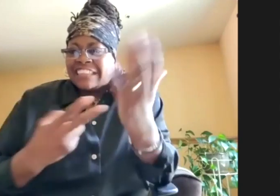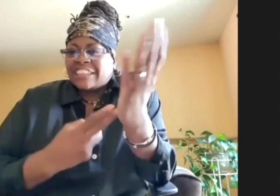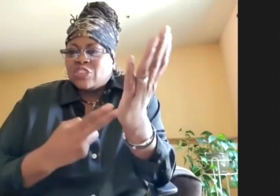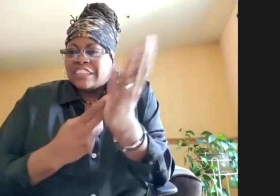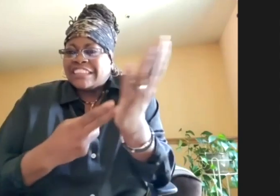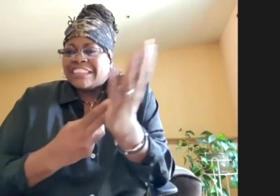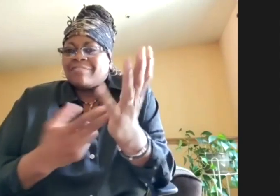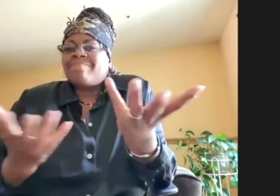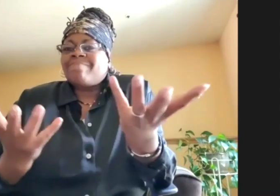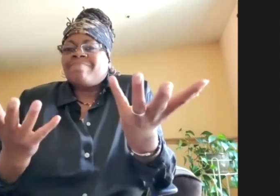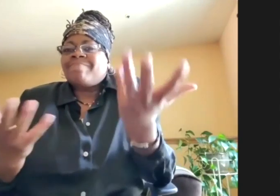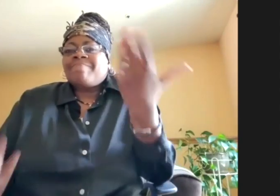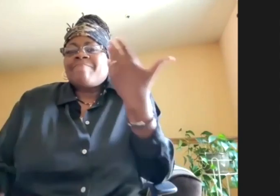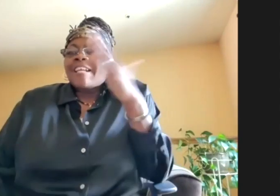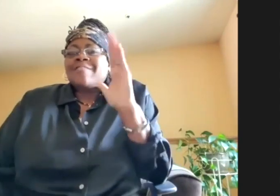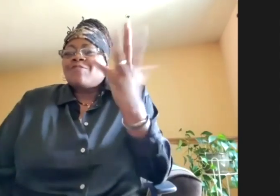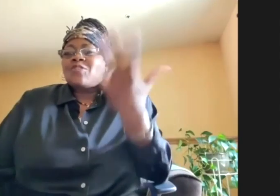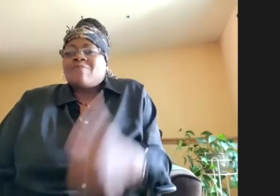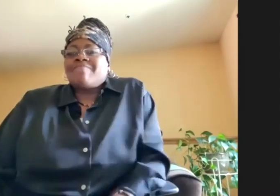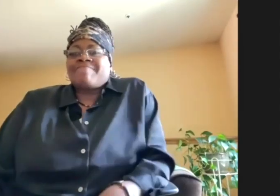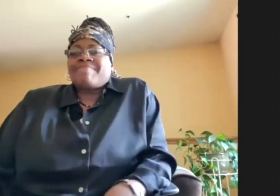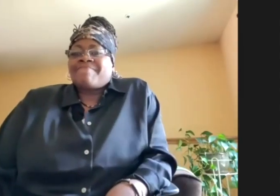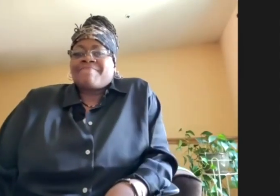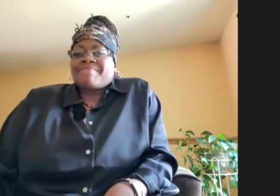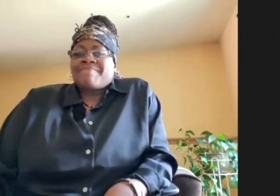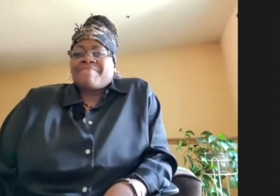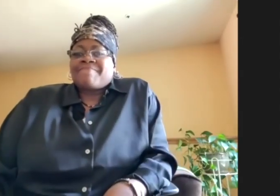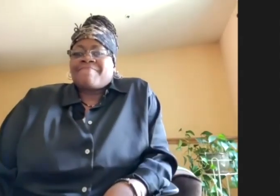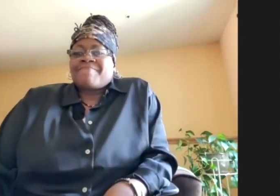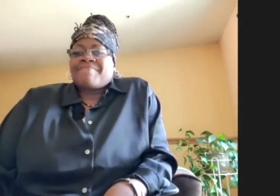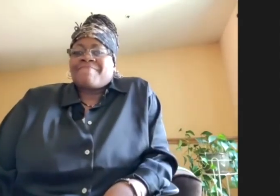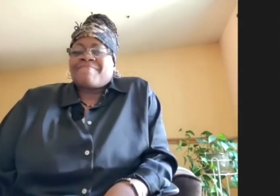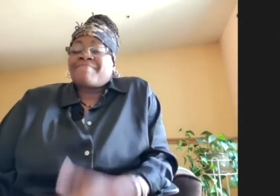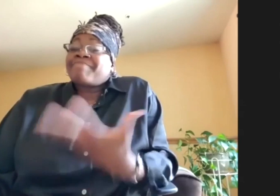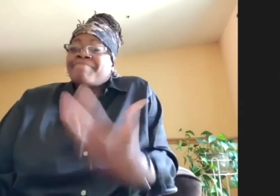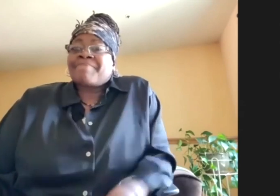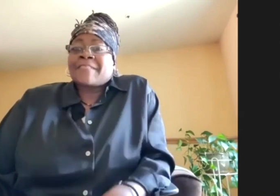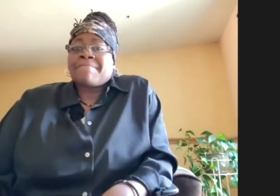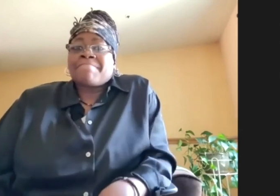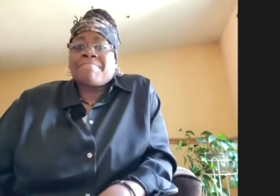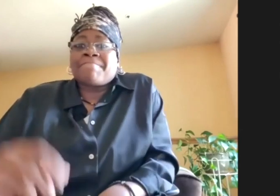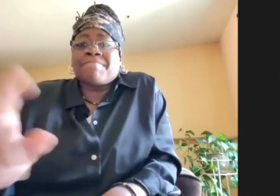really conflicted about this, to be honest. I don't even know how to respond.